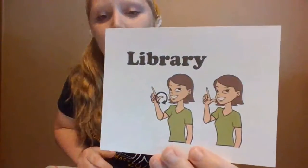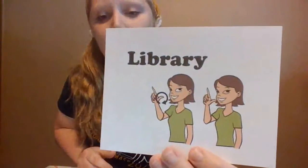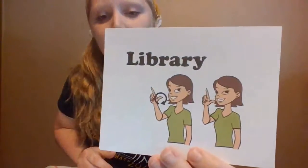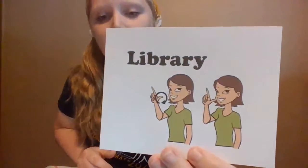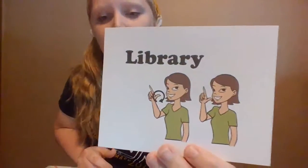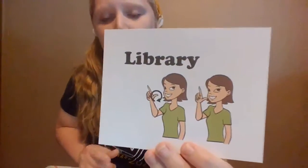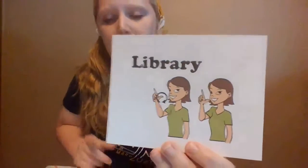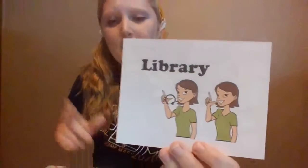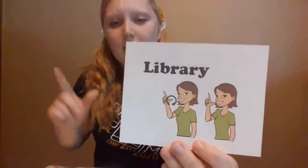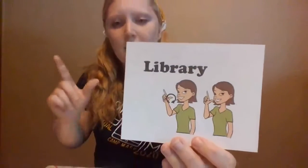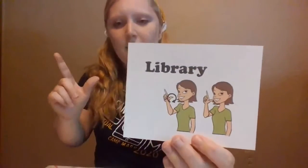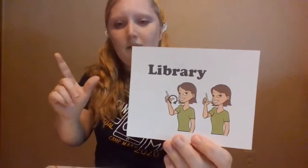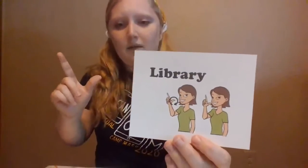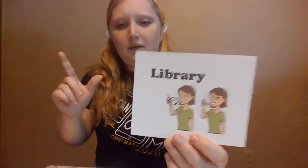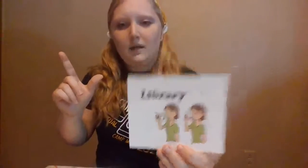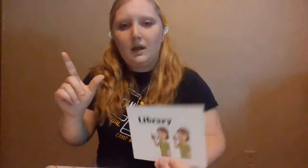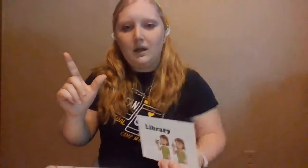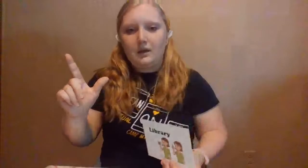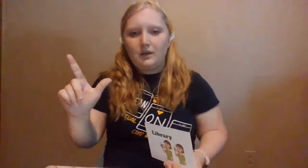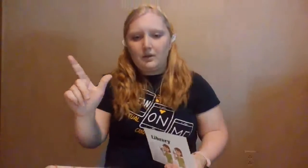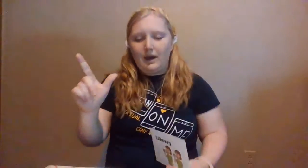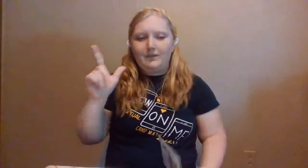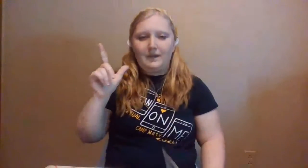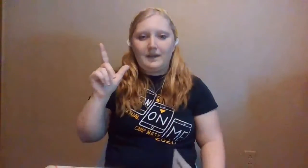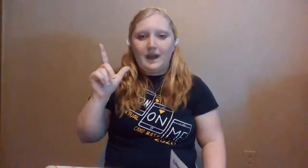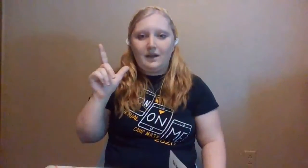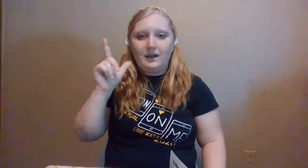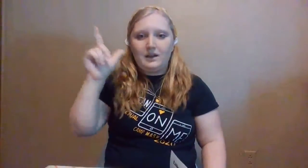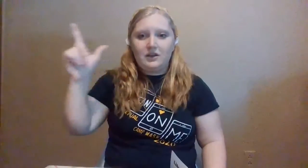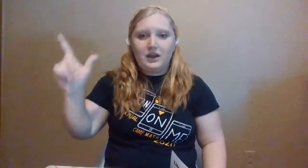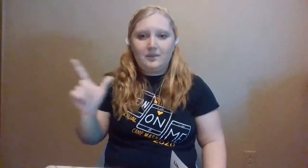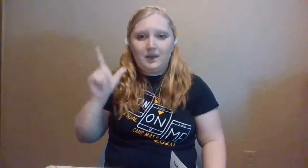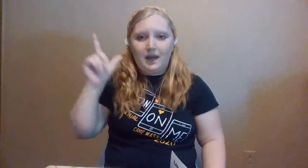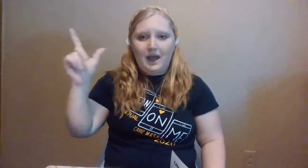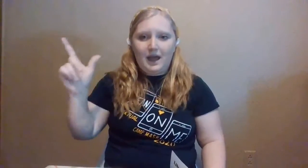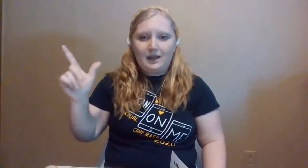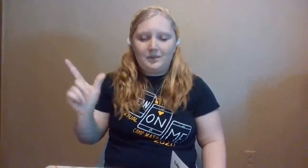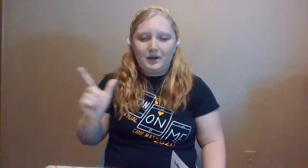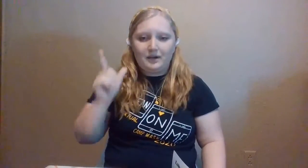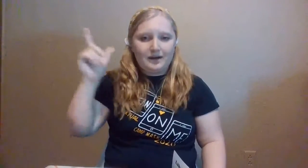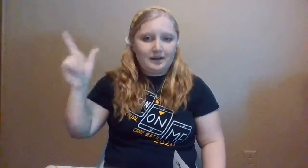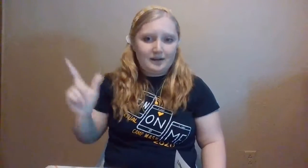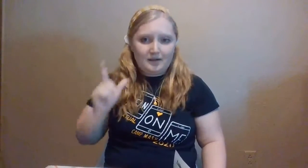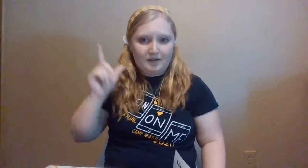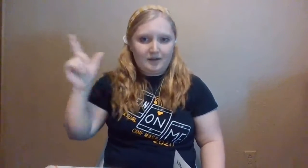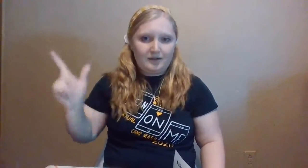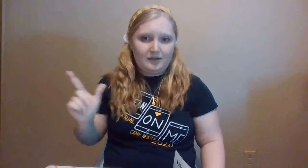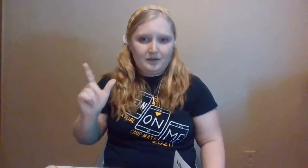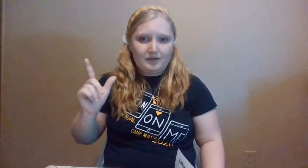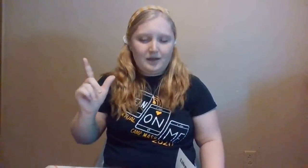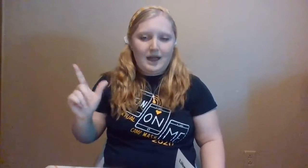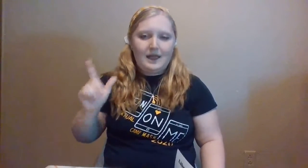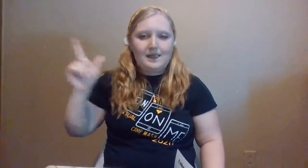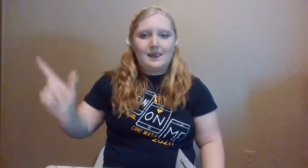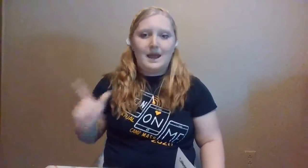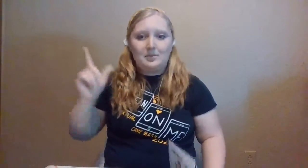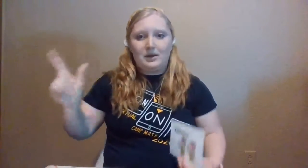So for library, you have the L hand shape, and you bring it around in a circle.